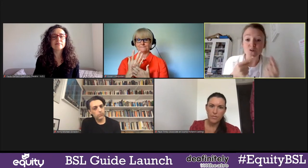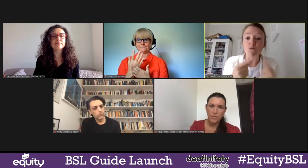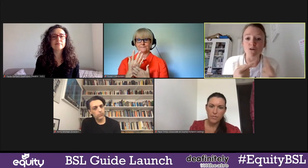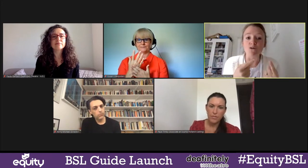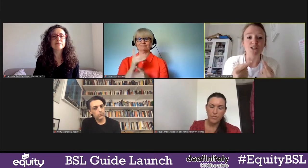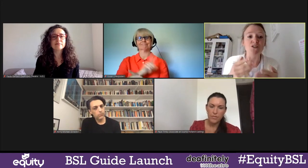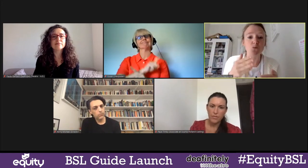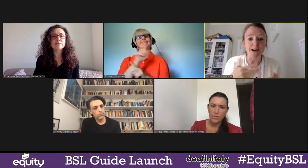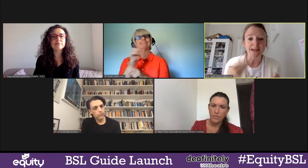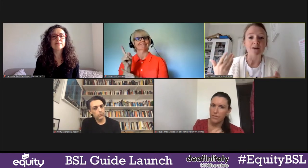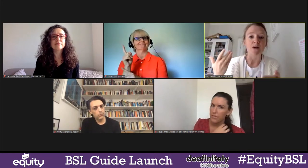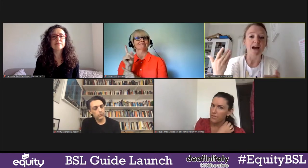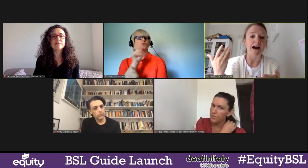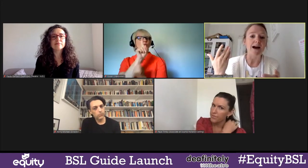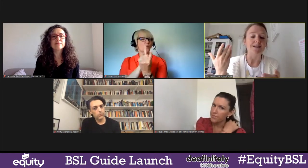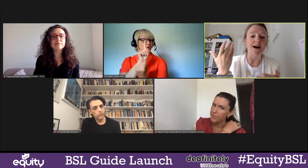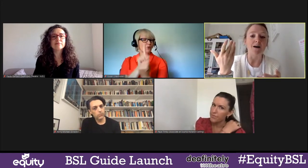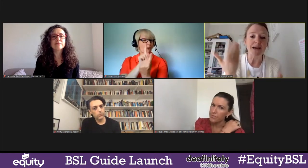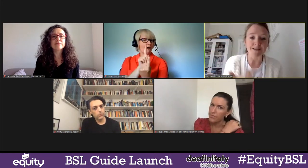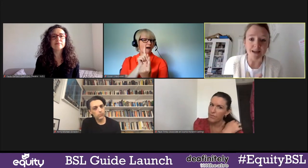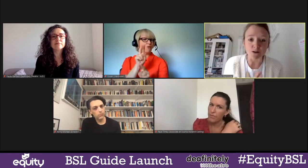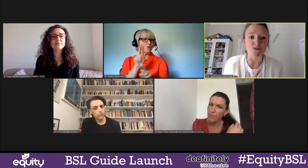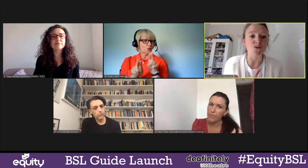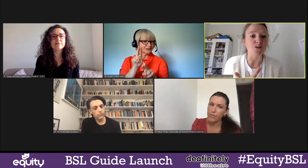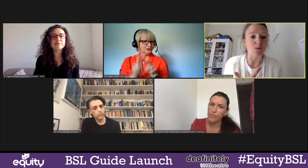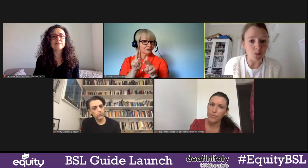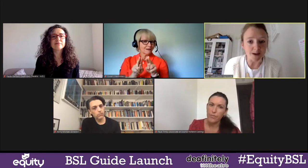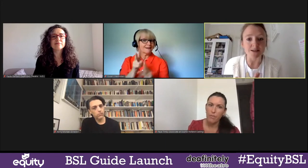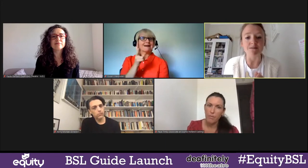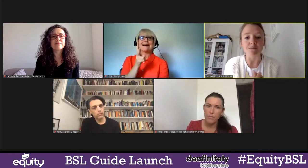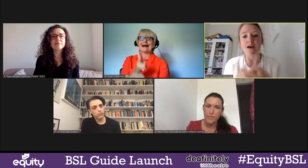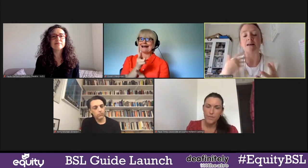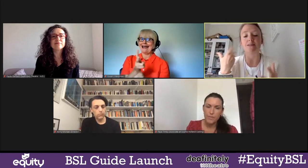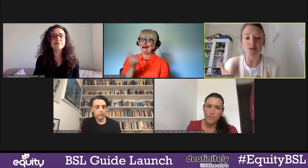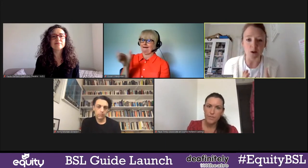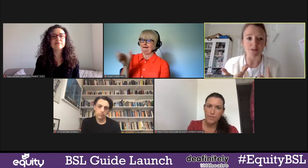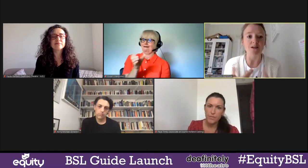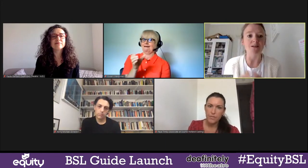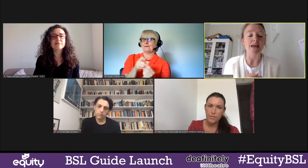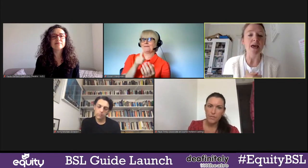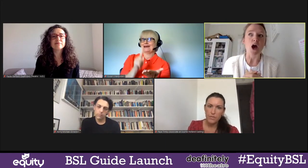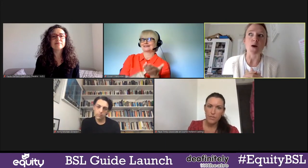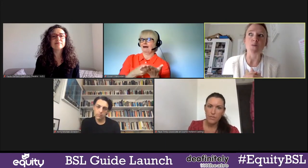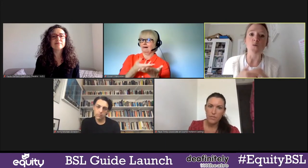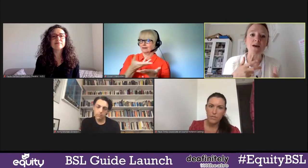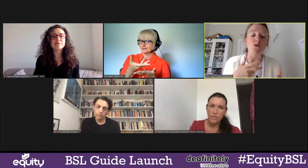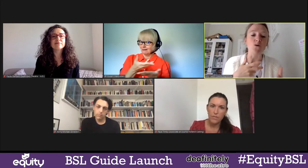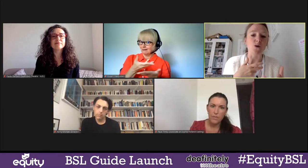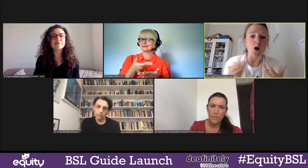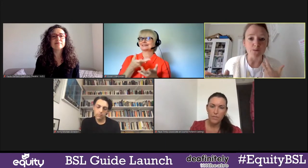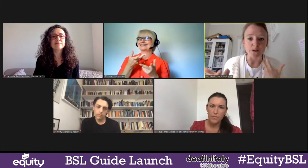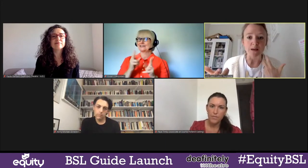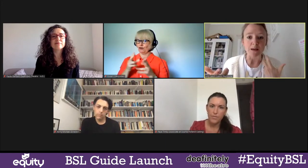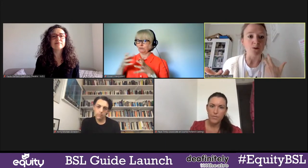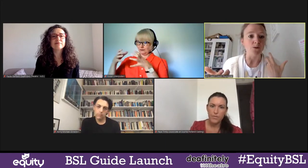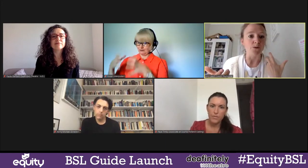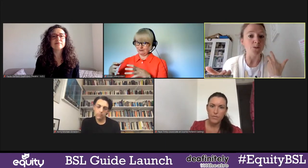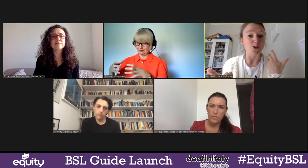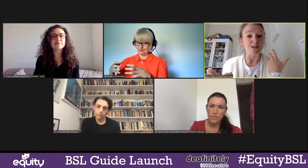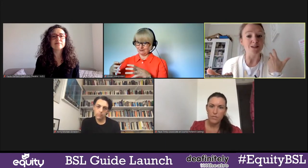one-to-one auditions where, again, we had our BSL consultant present and interpreters. We also offered people the opportunity